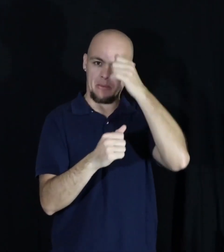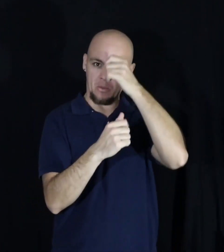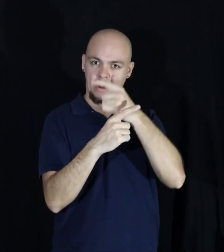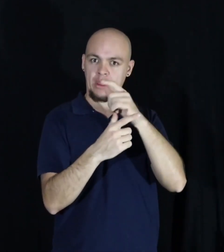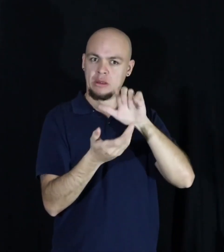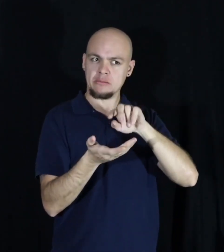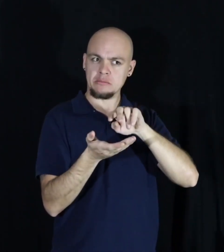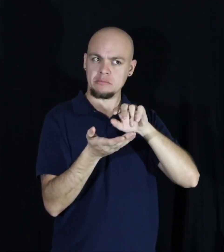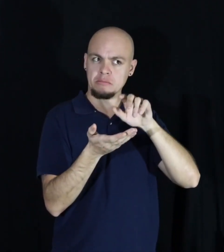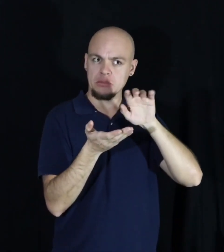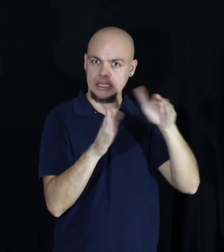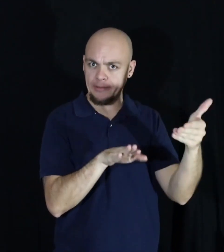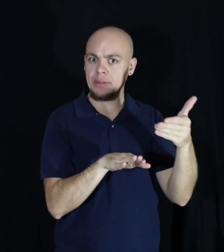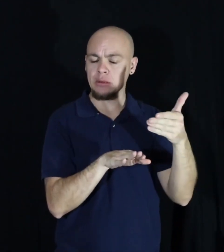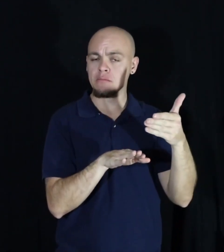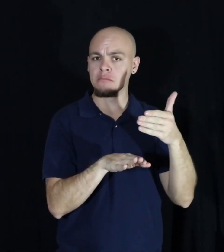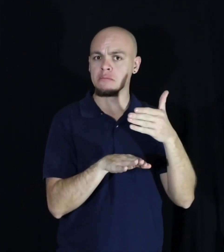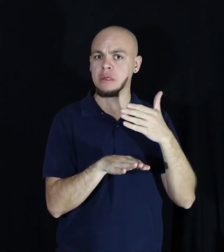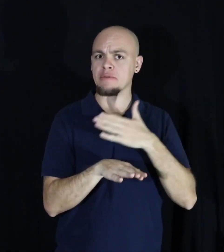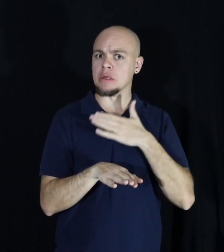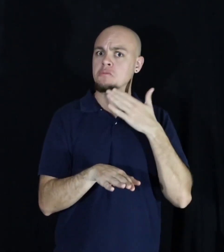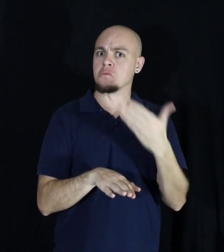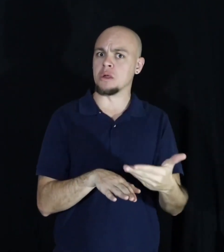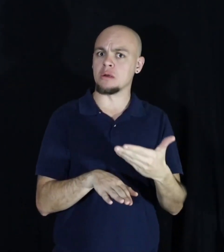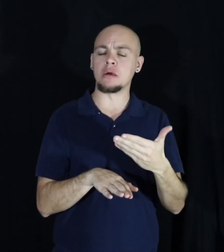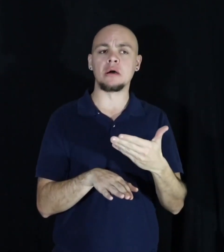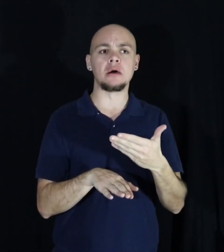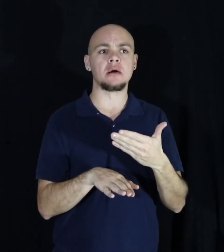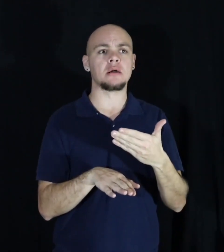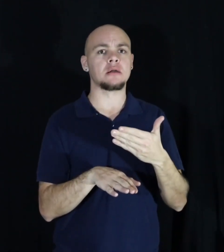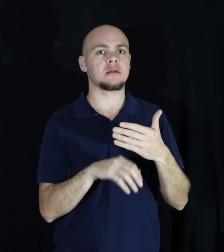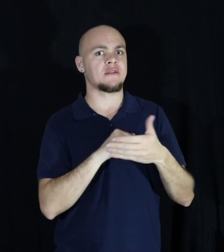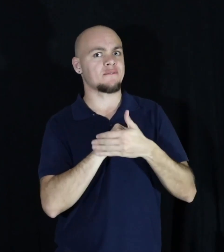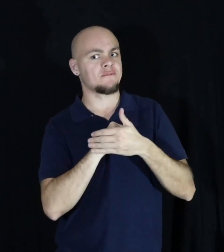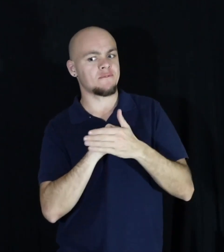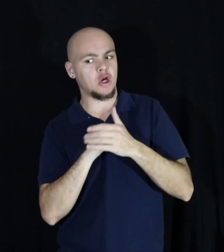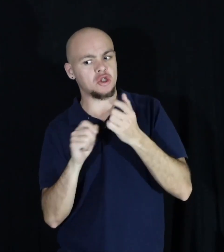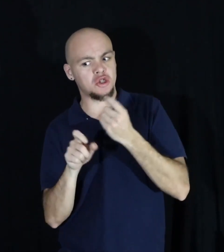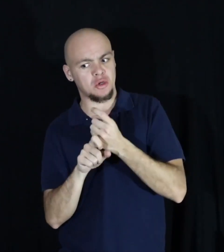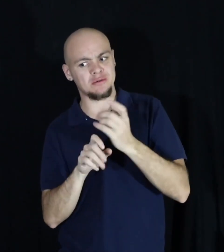It was cathartic. I was achieving my goal. I had moved beyond fart jokes.